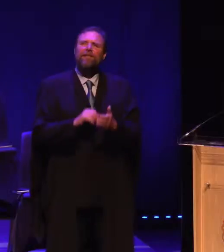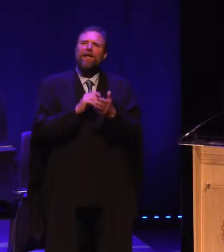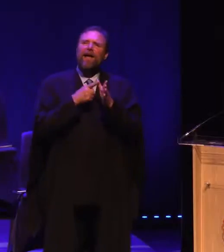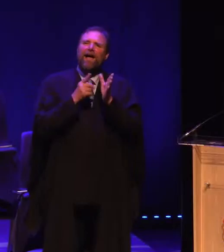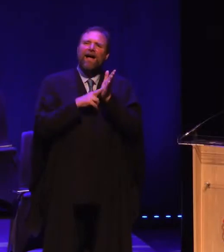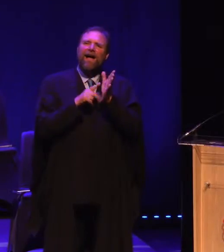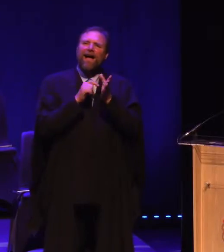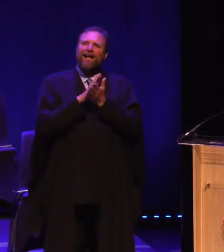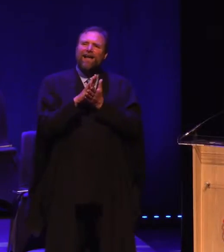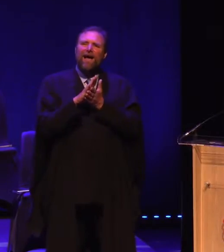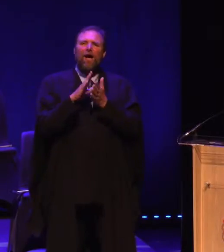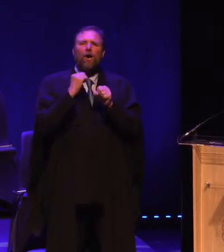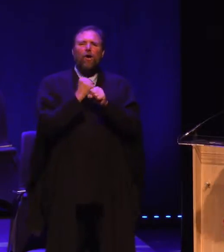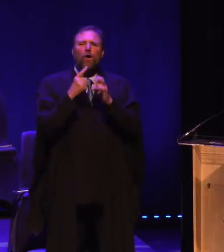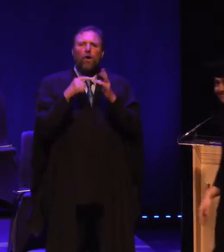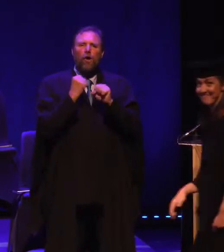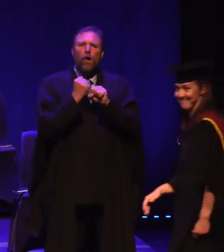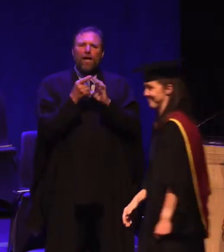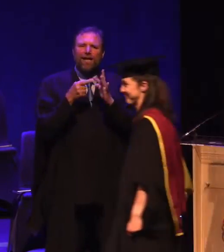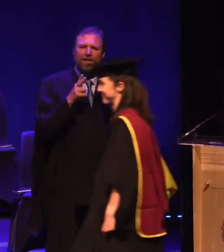Anna Goggin.